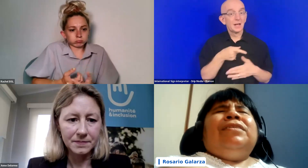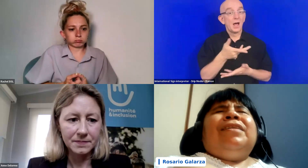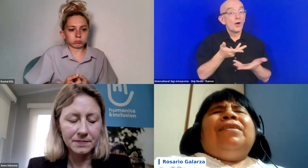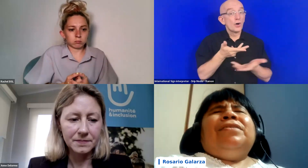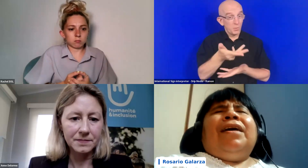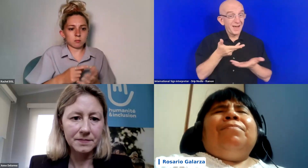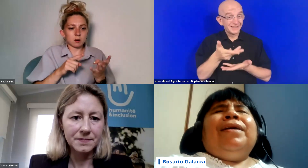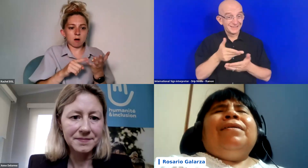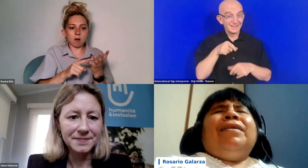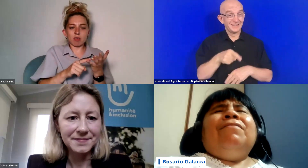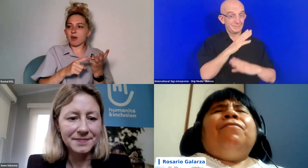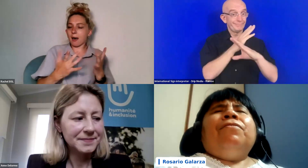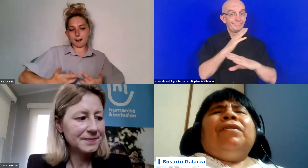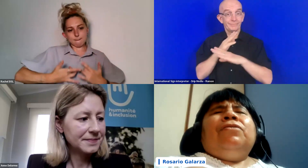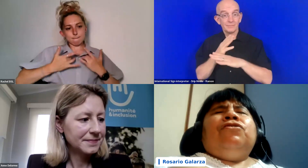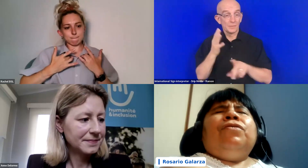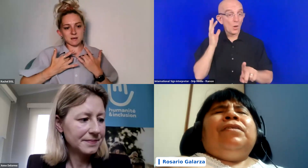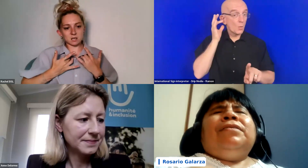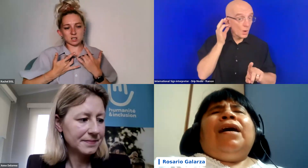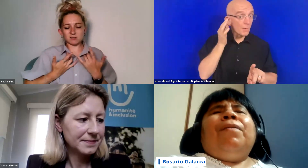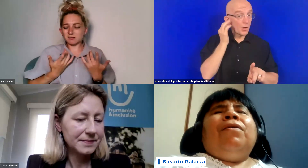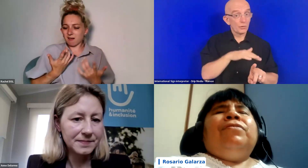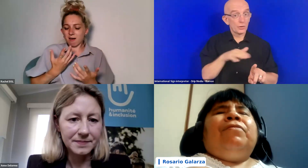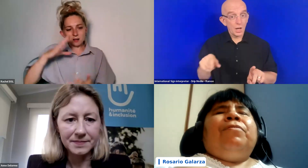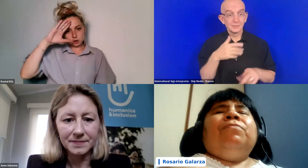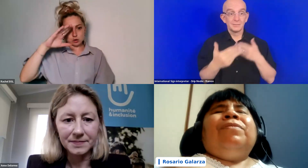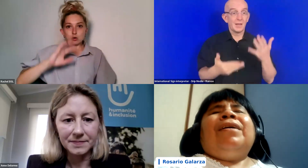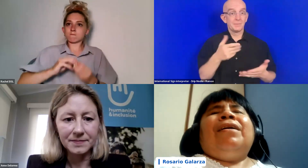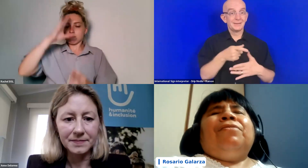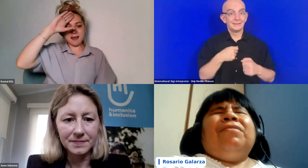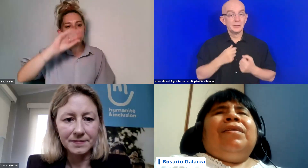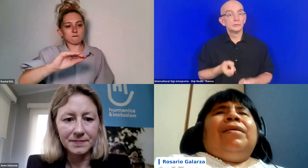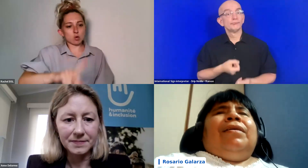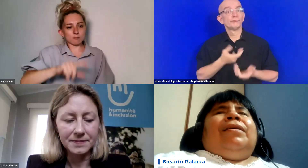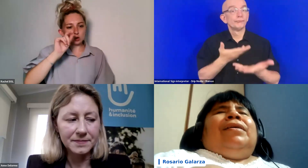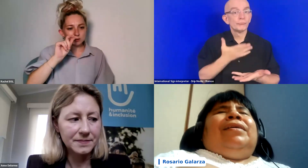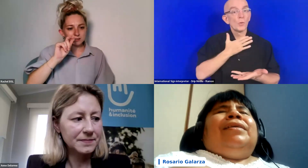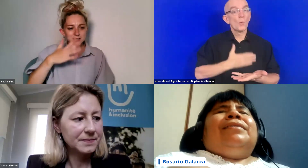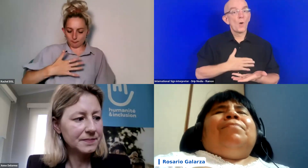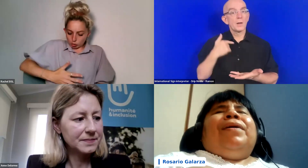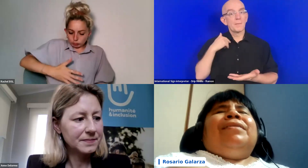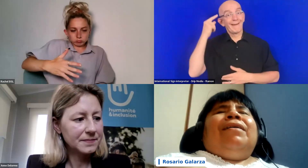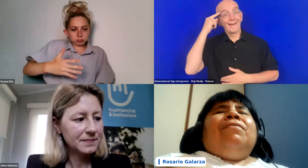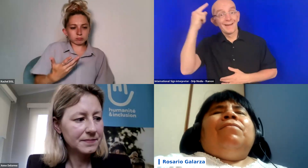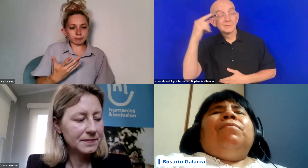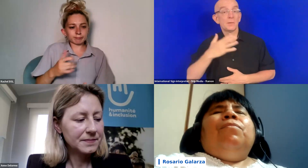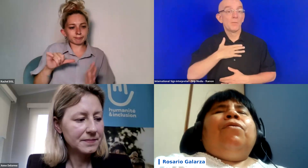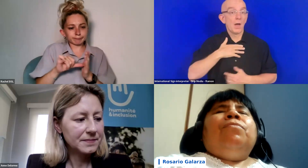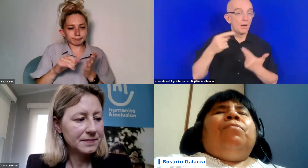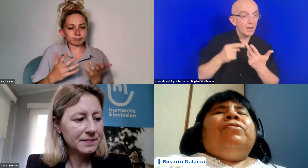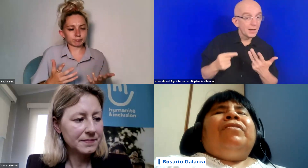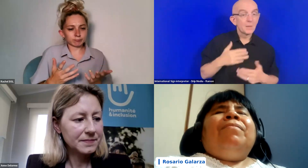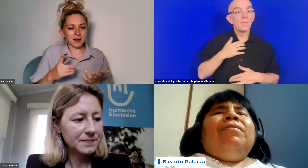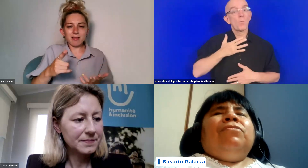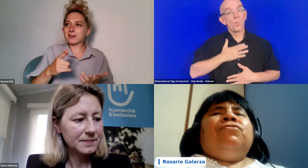opinions, desires, and make informed choices about their reproductive health. This can make them